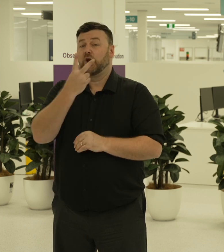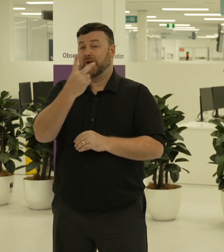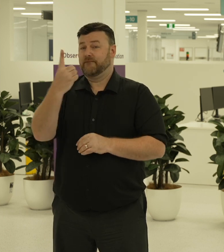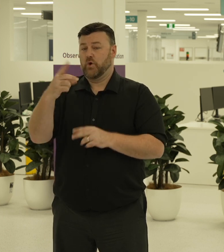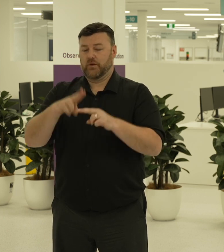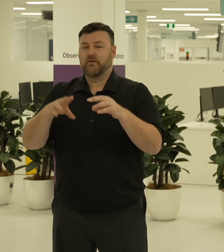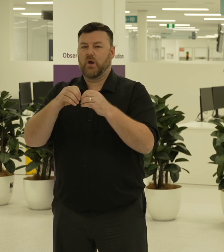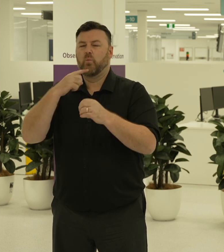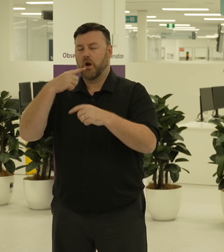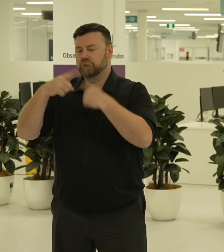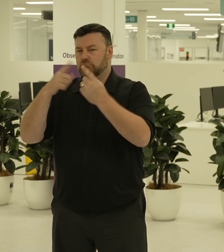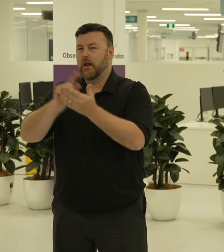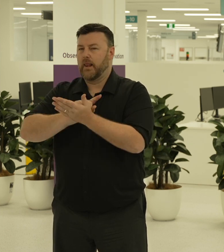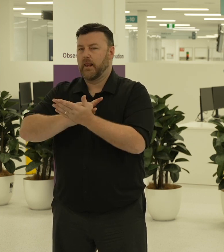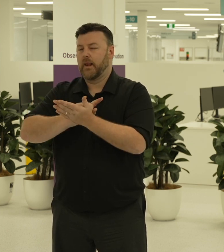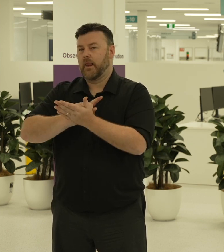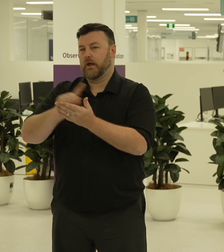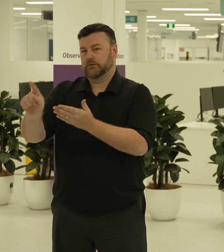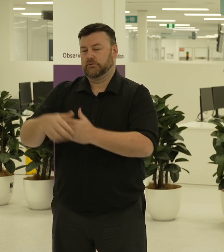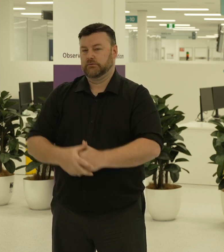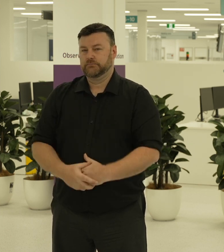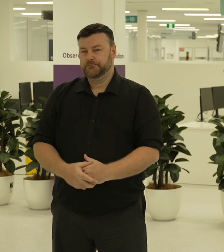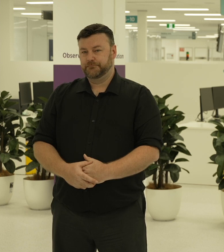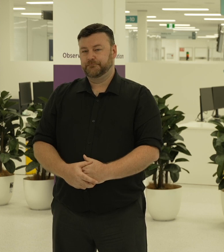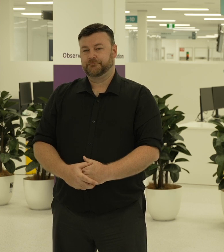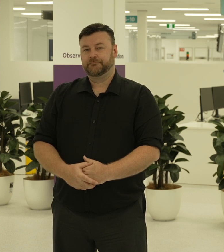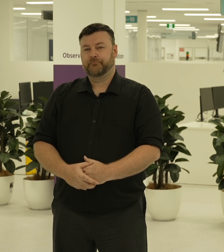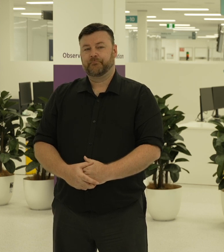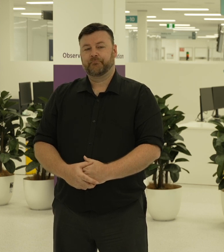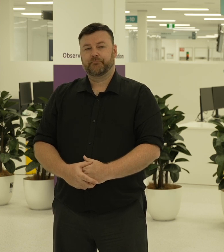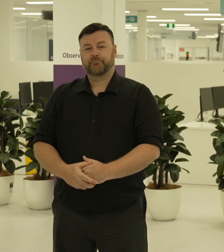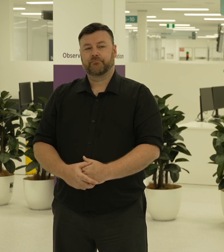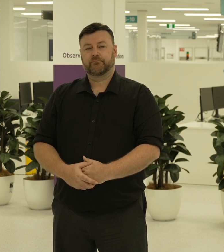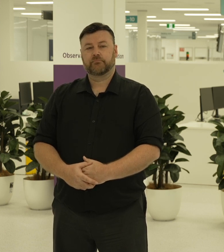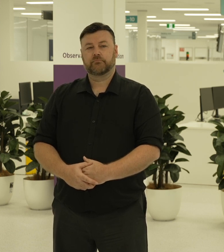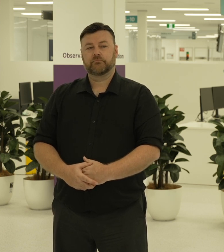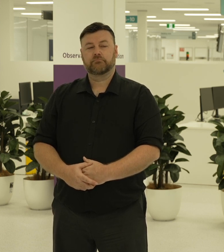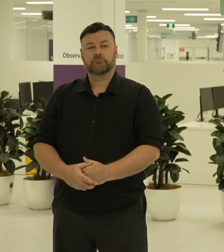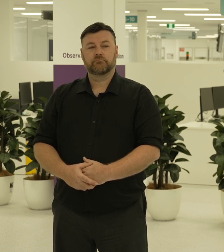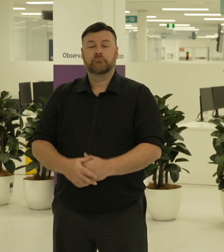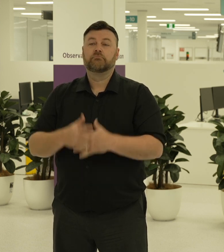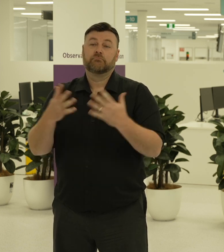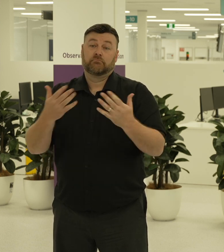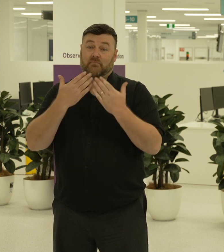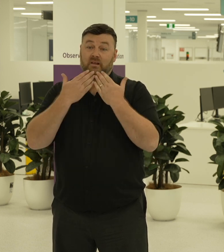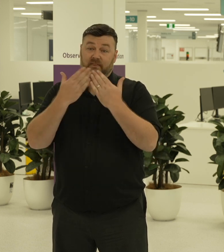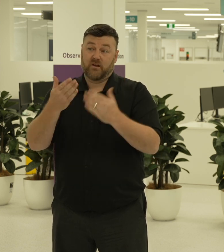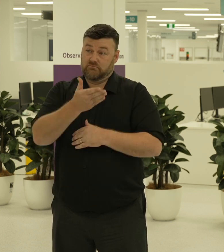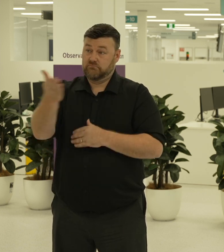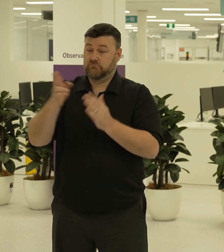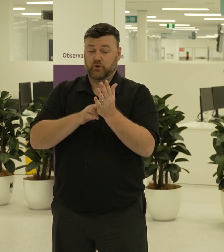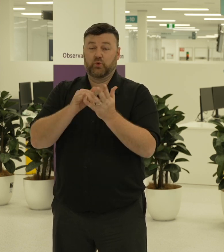have more to say about that as we approach that date. Again, thank you to all the people in New South Wales that